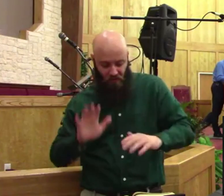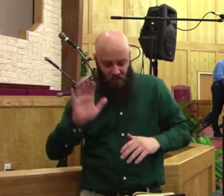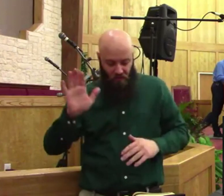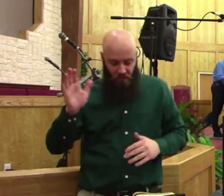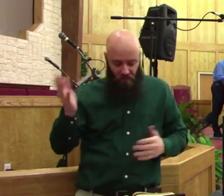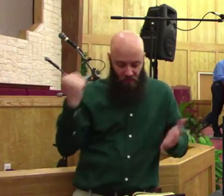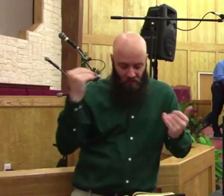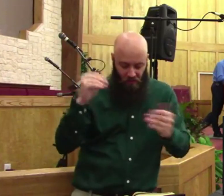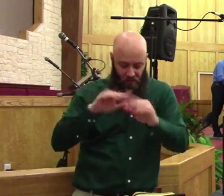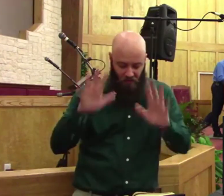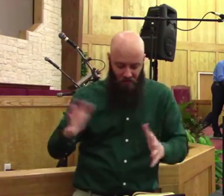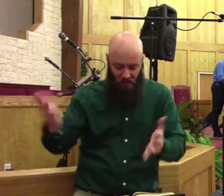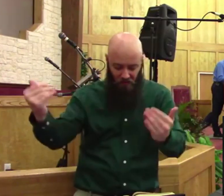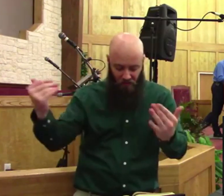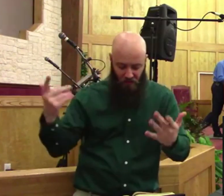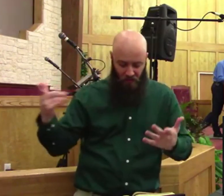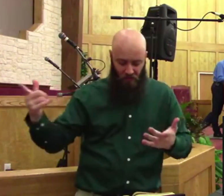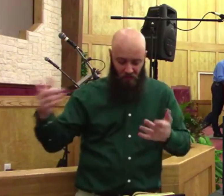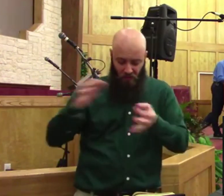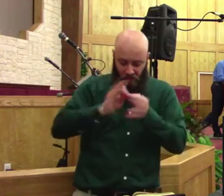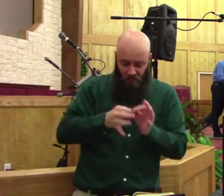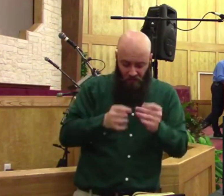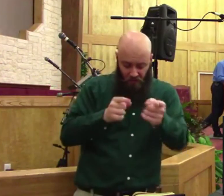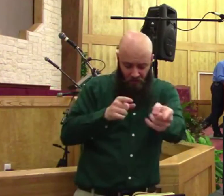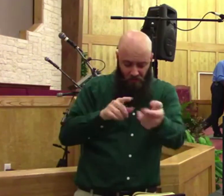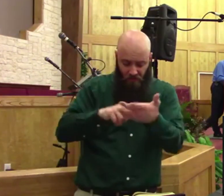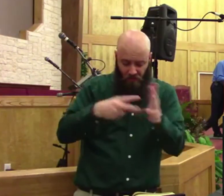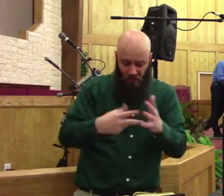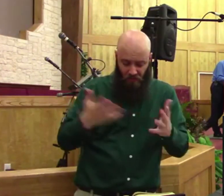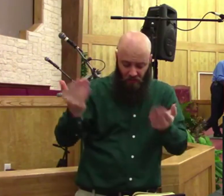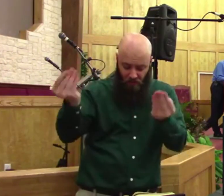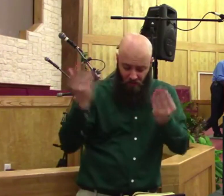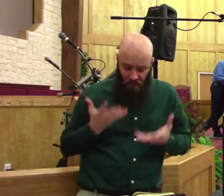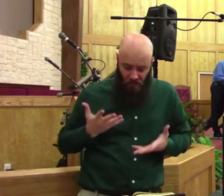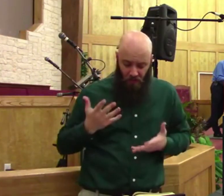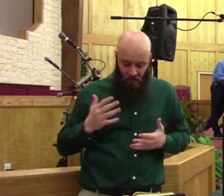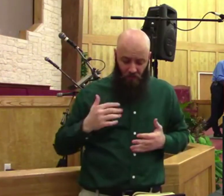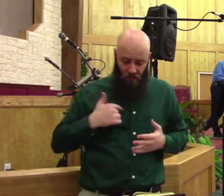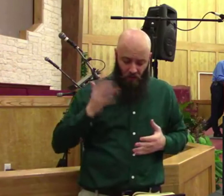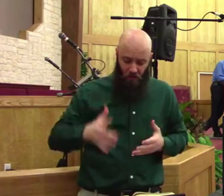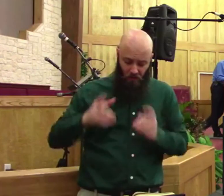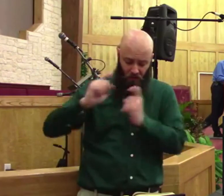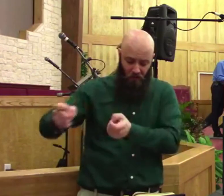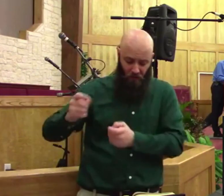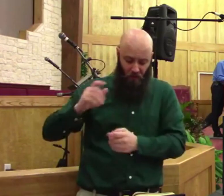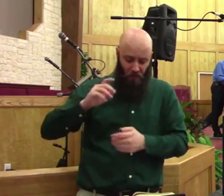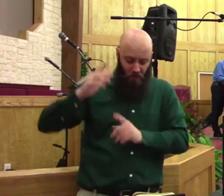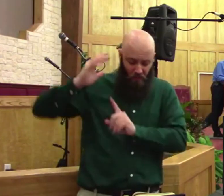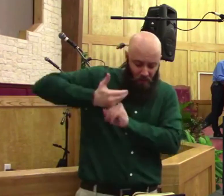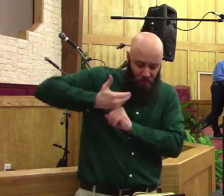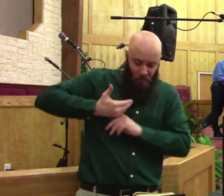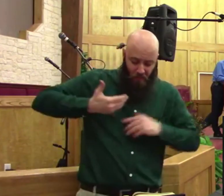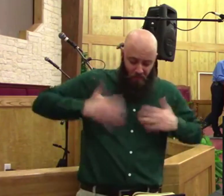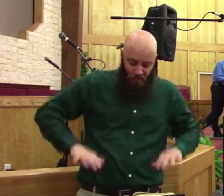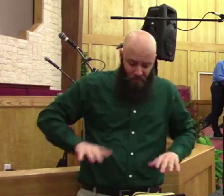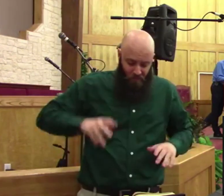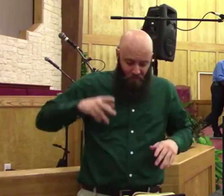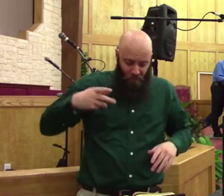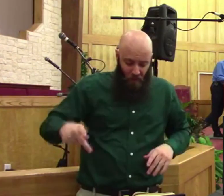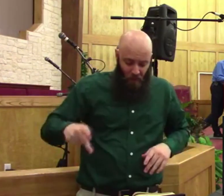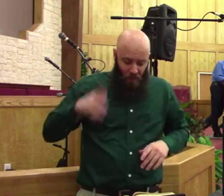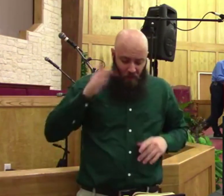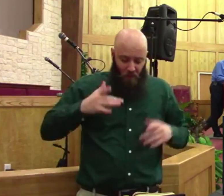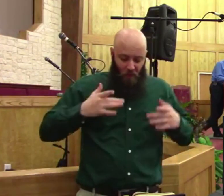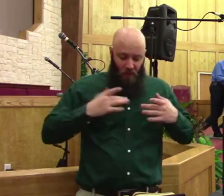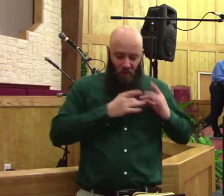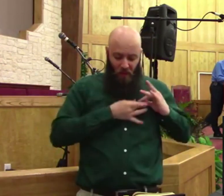third ruler in the kingdom." Then all the king's wise men came in, but they could not read the writing or make known